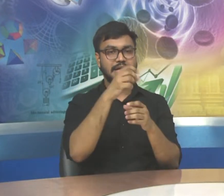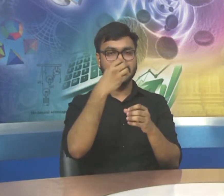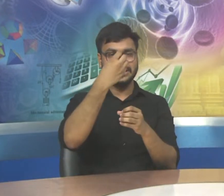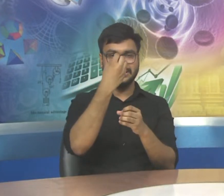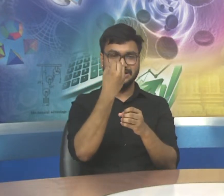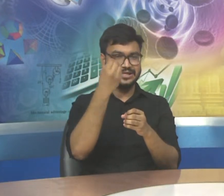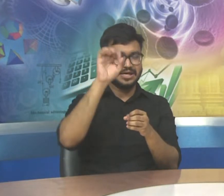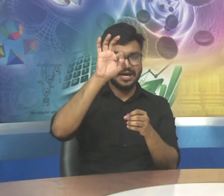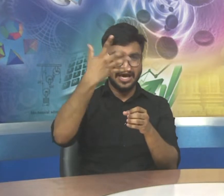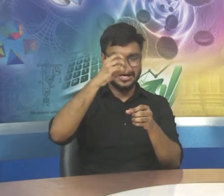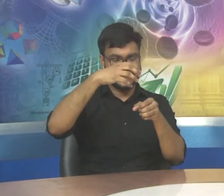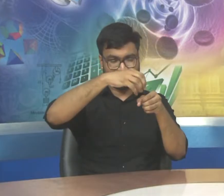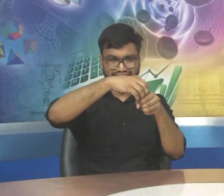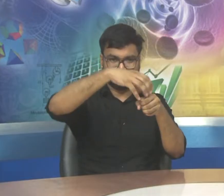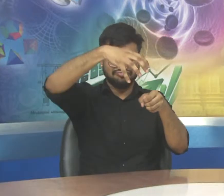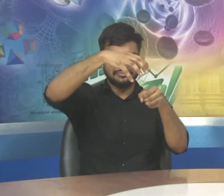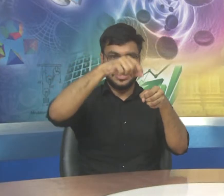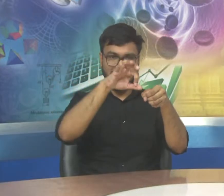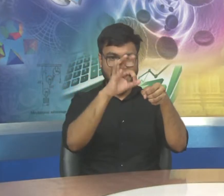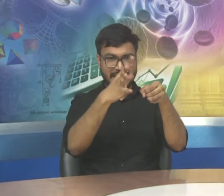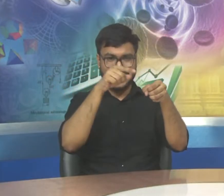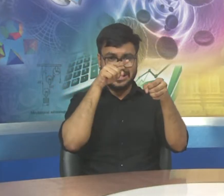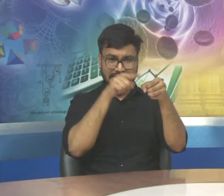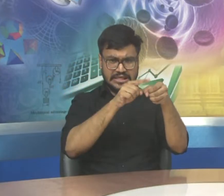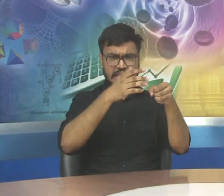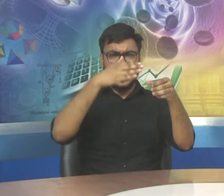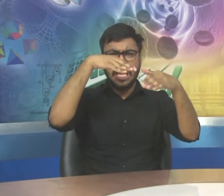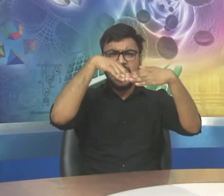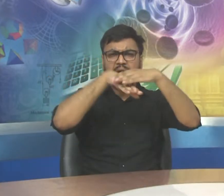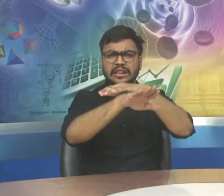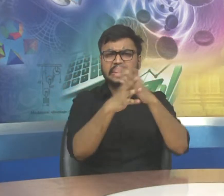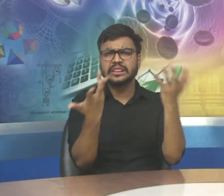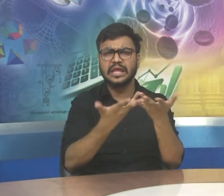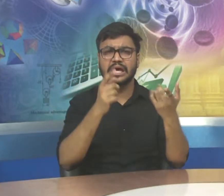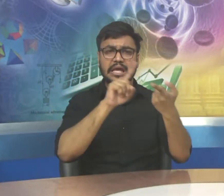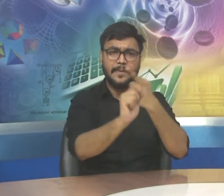For example, an electric bulb.